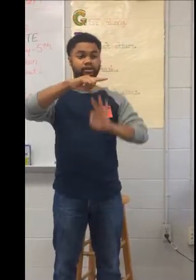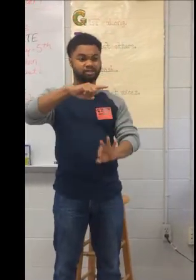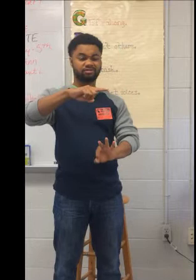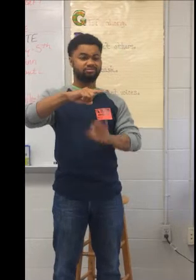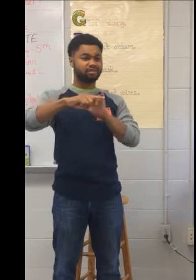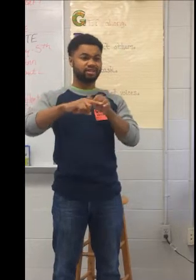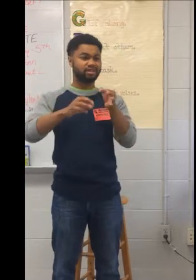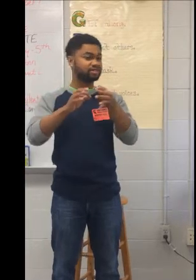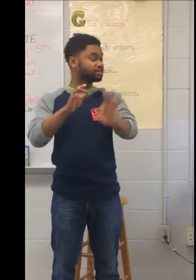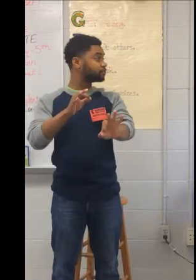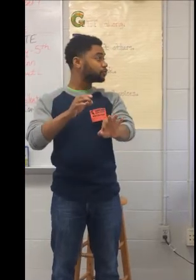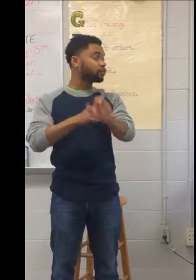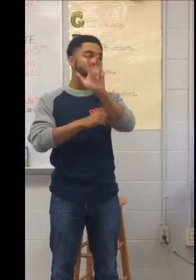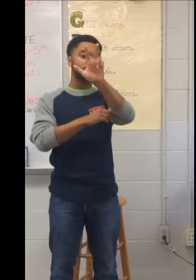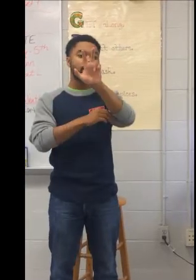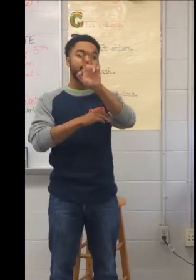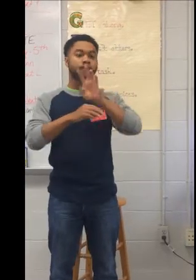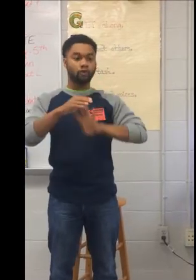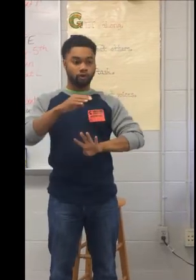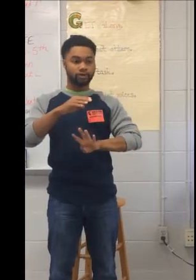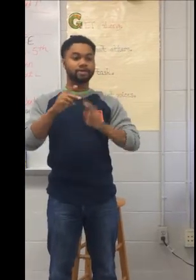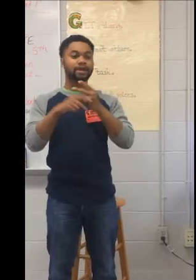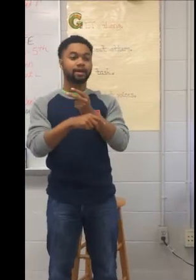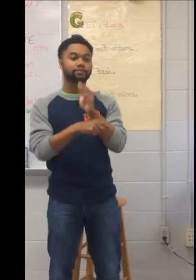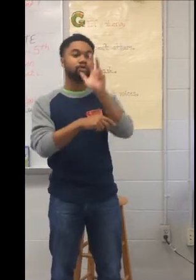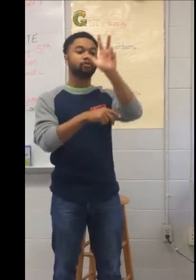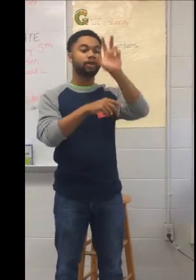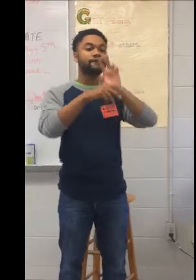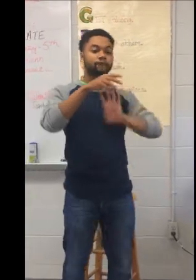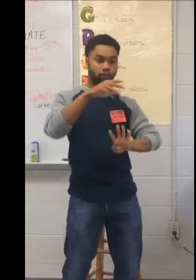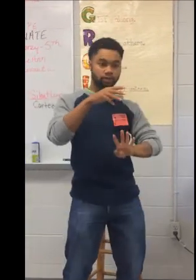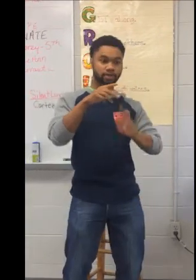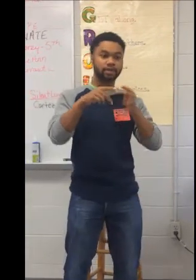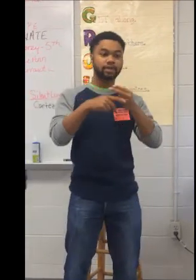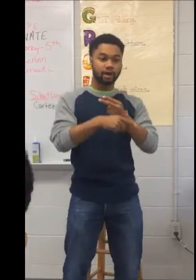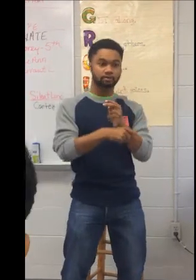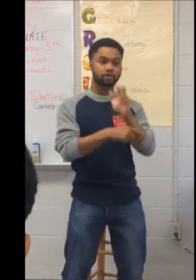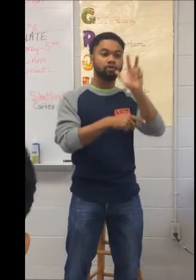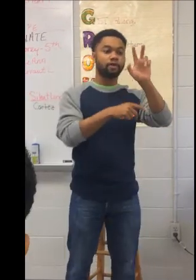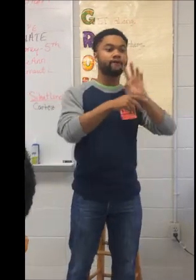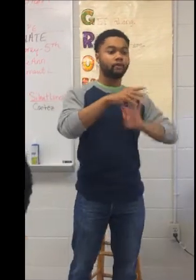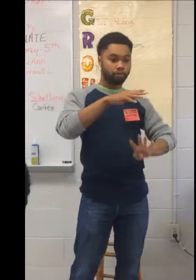3/4 times 3/4 times 3/4.